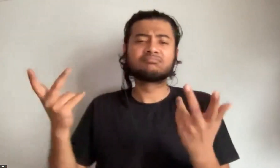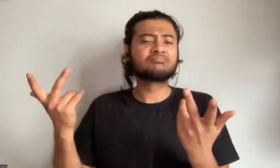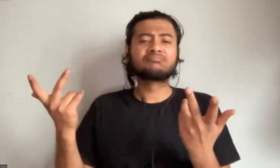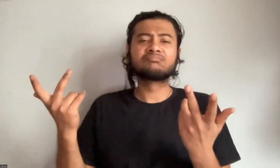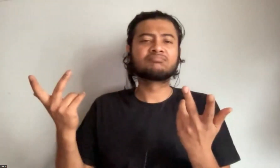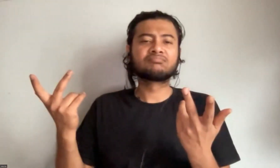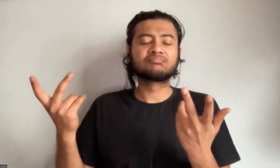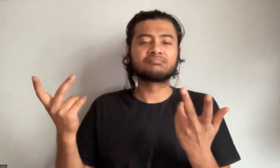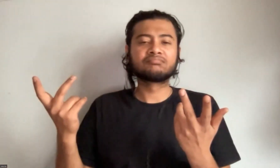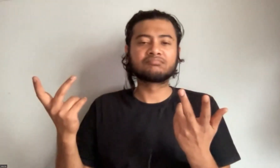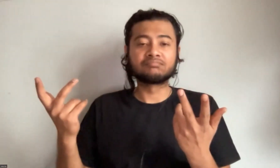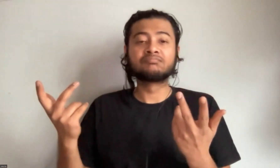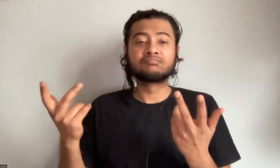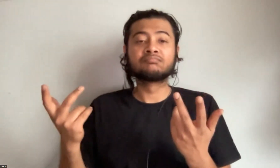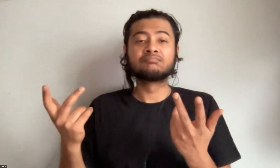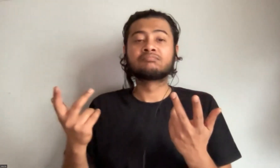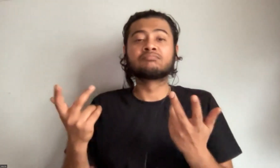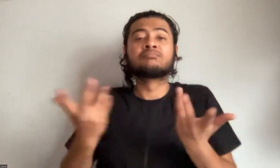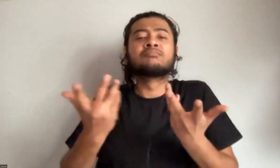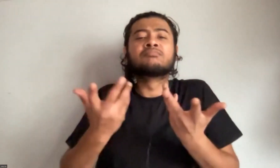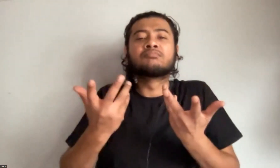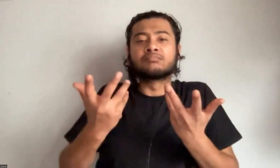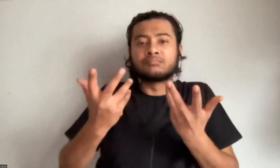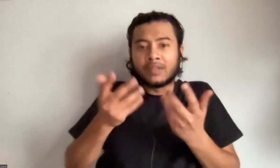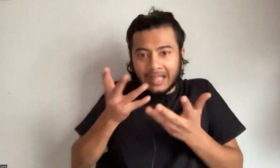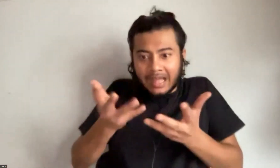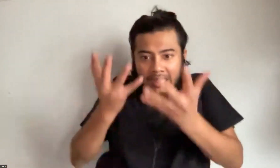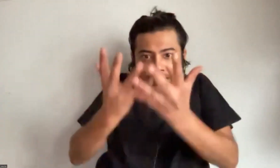attracted to those things, we forget our father, we forget Krishna.